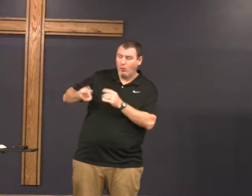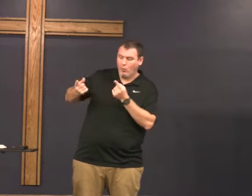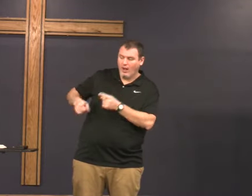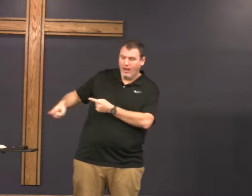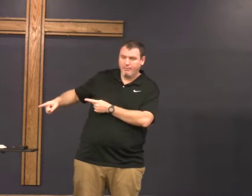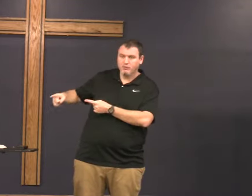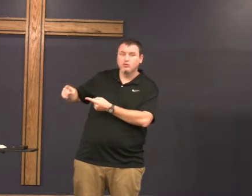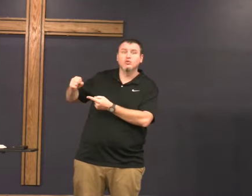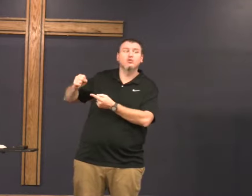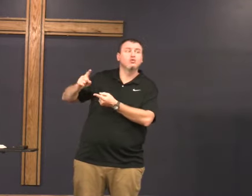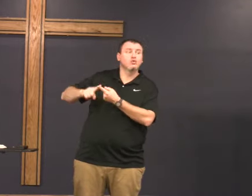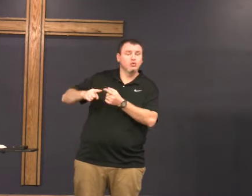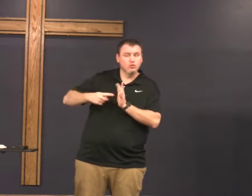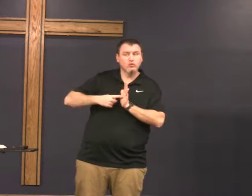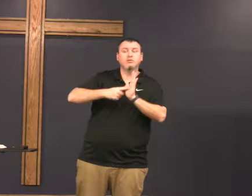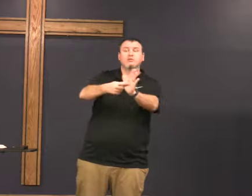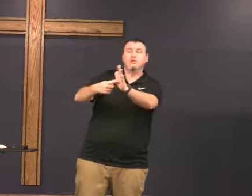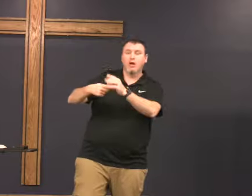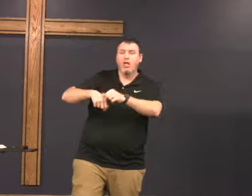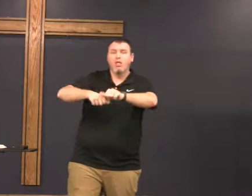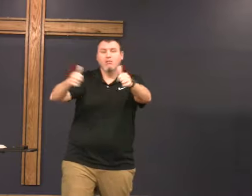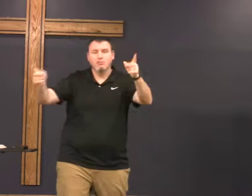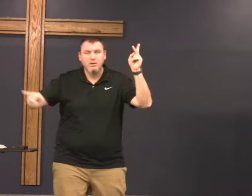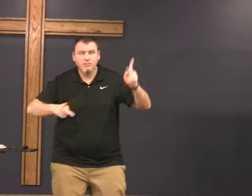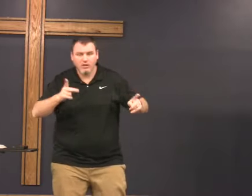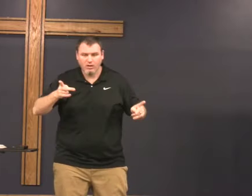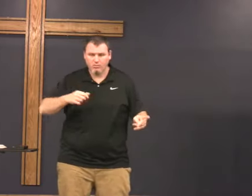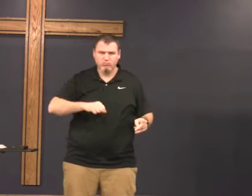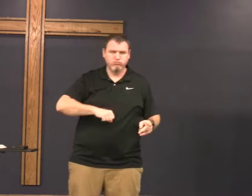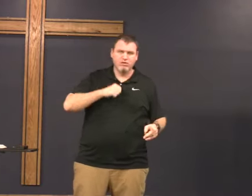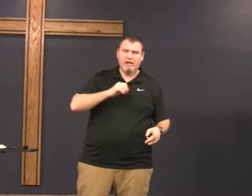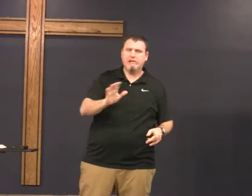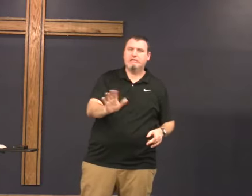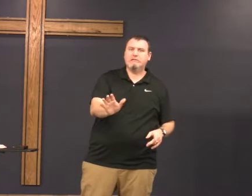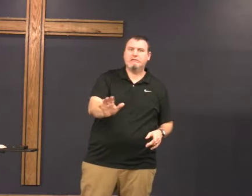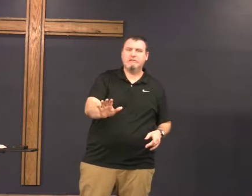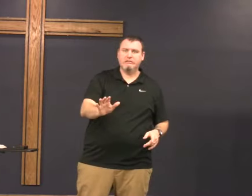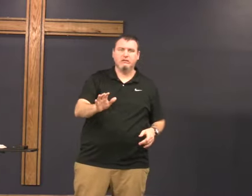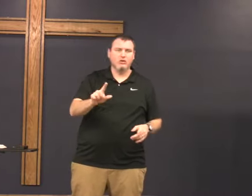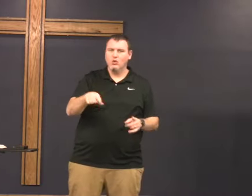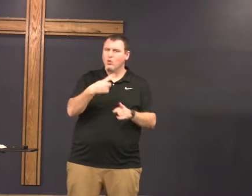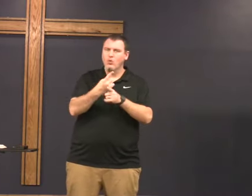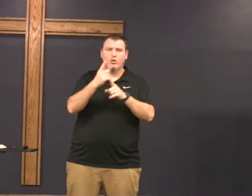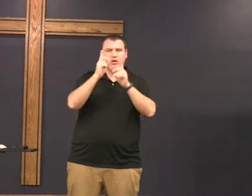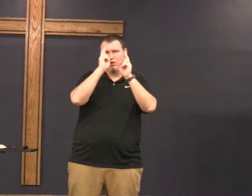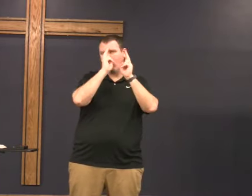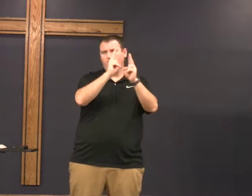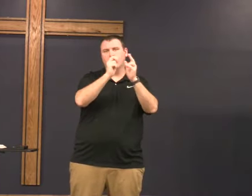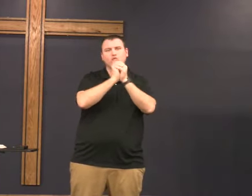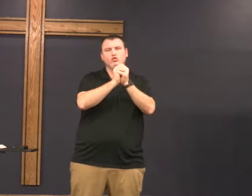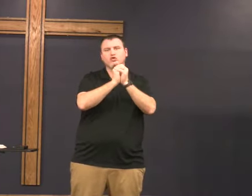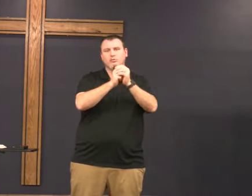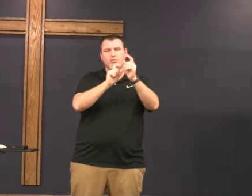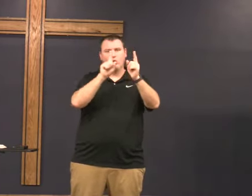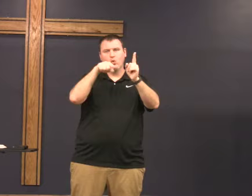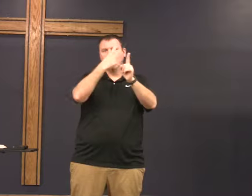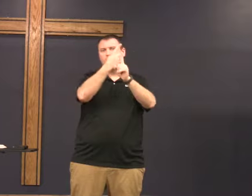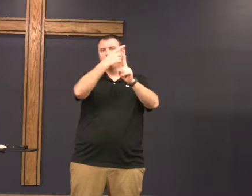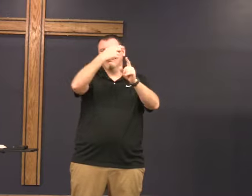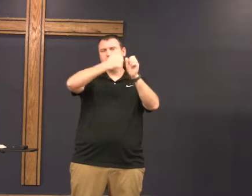And that's why he put down the story to tell other people, hey, don't let pride get